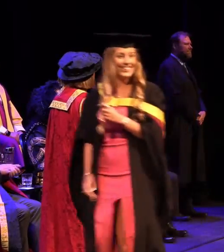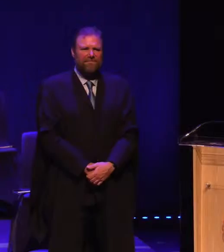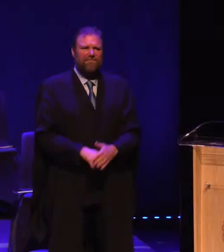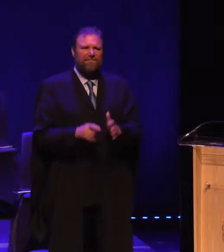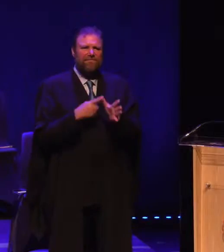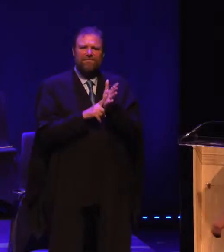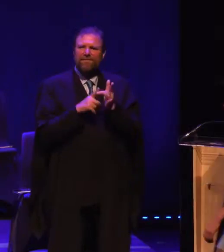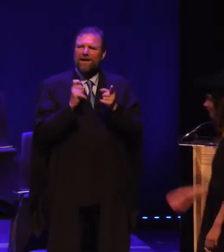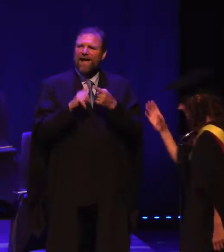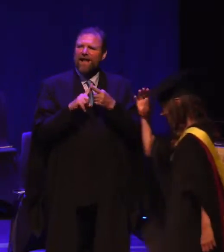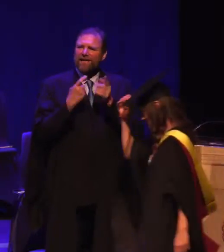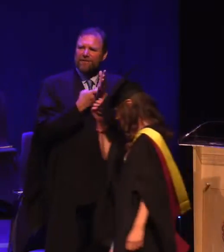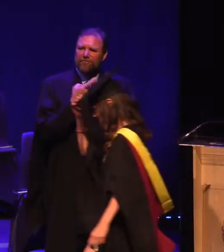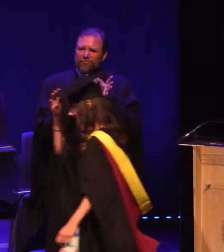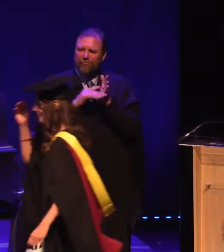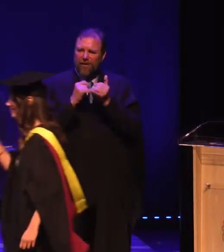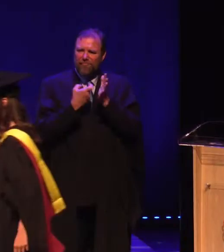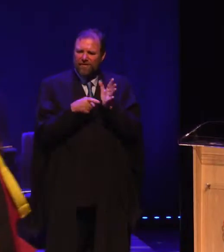Alice Randall.